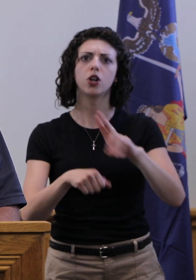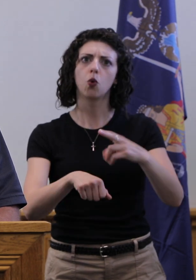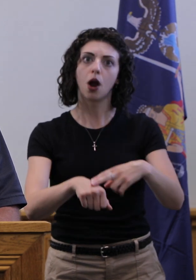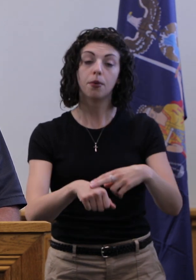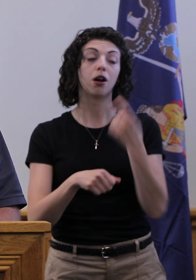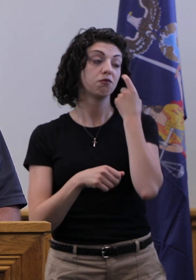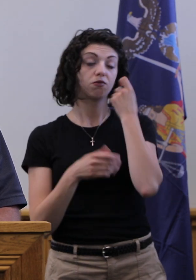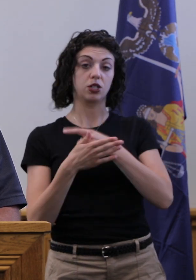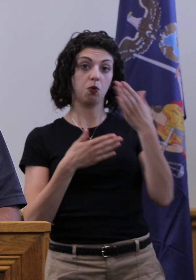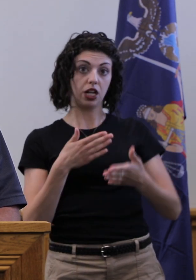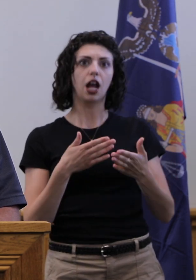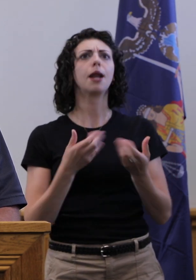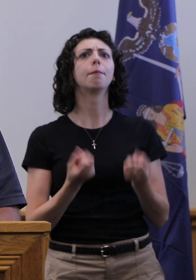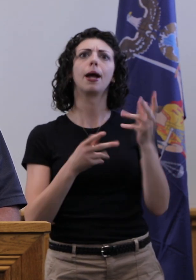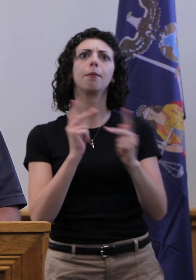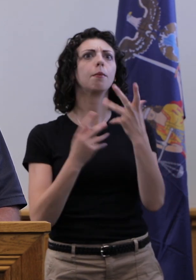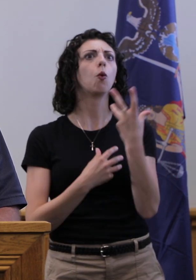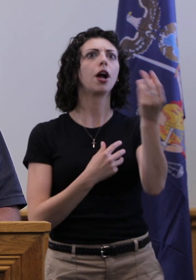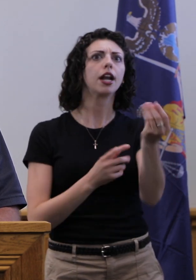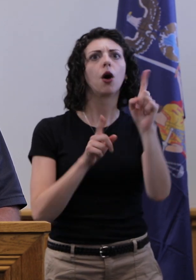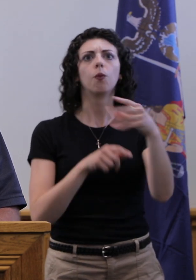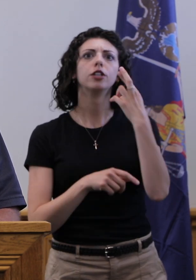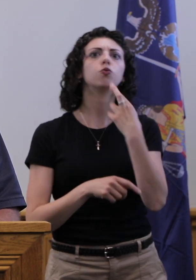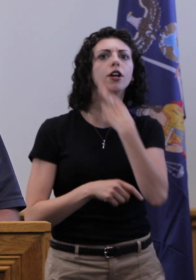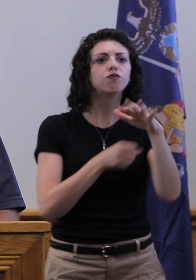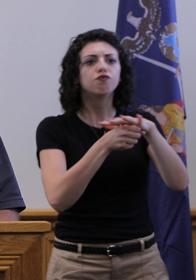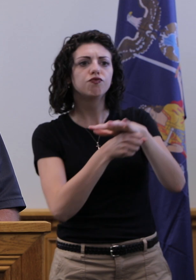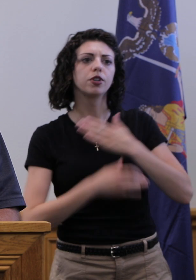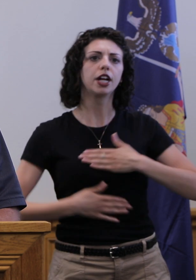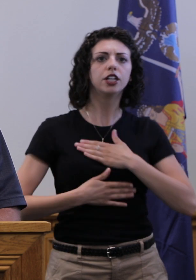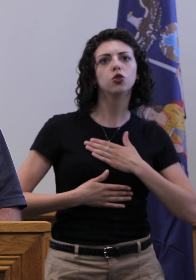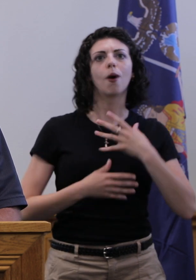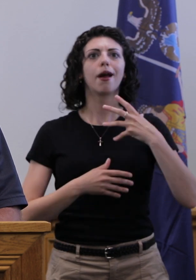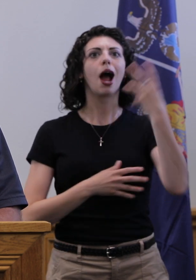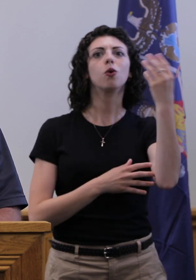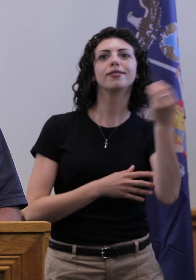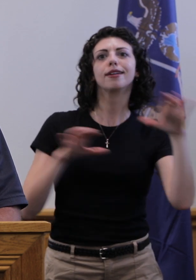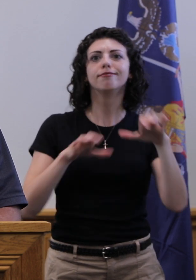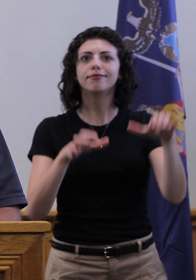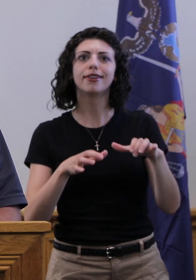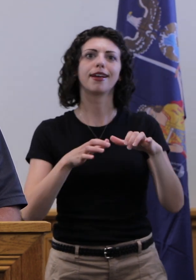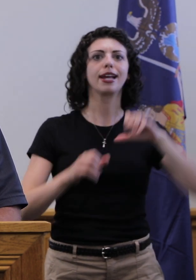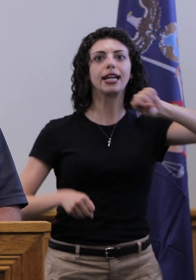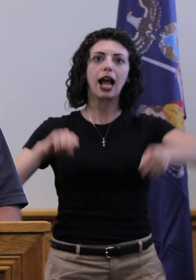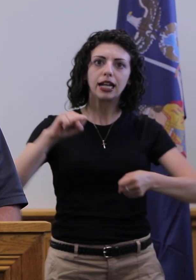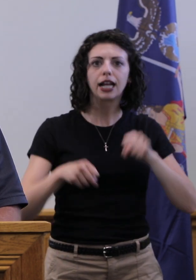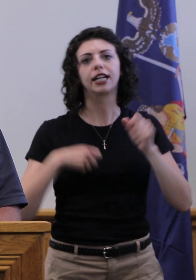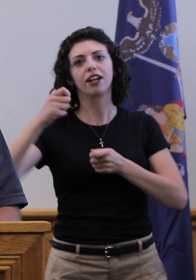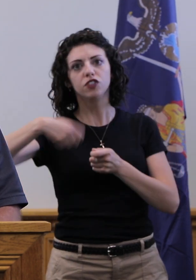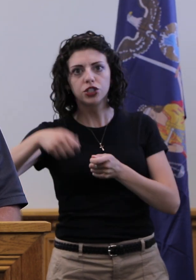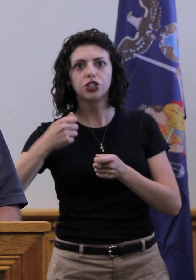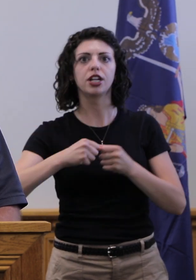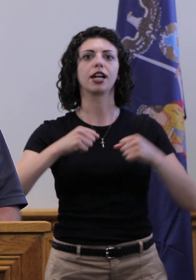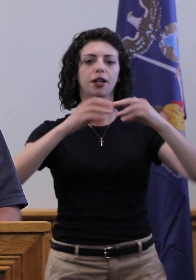there were many people eating out at local restaurants and enjoying our great outdoor activities like kayaking, fishing, and the beaches. Every